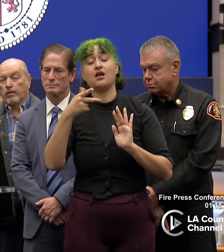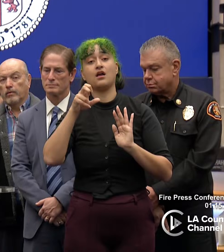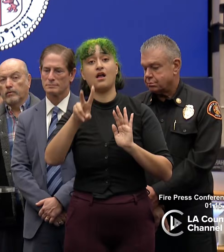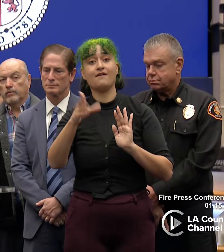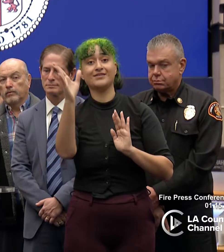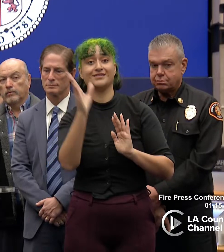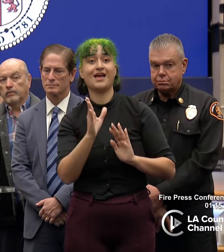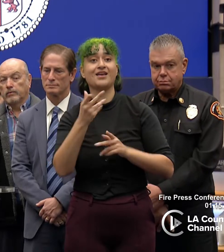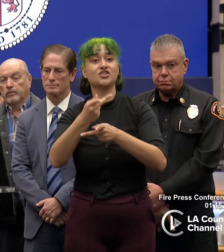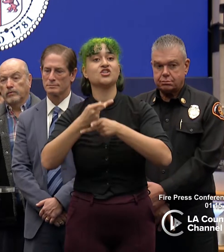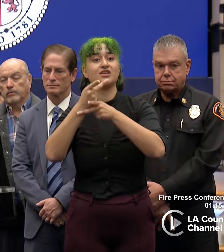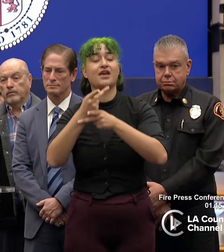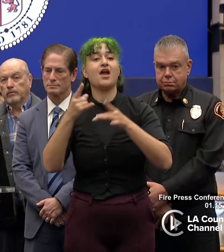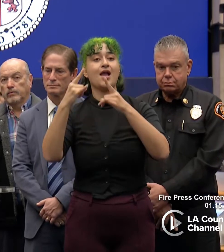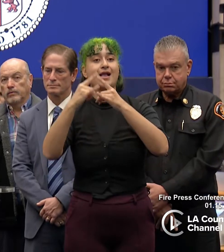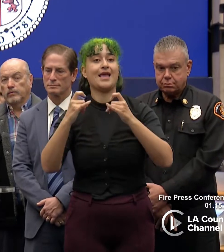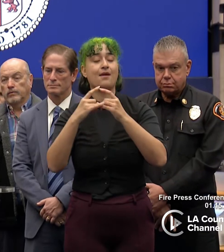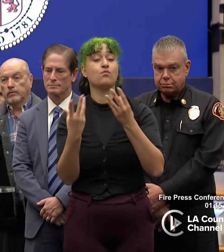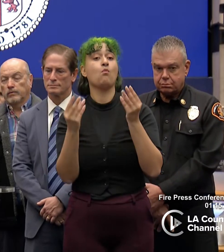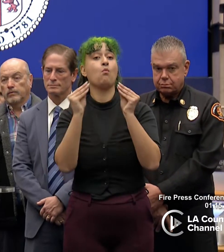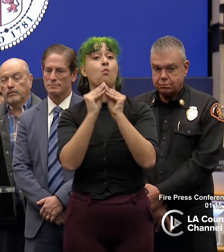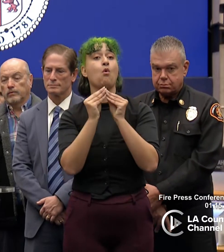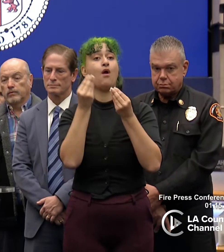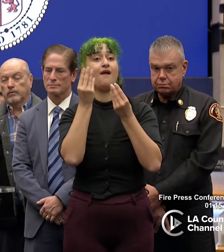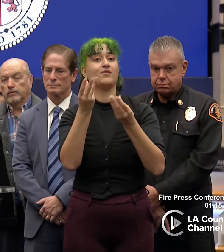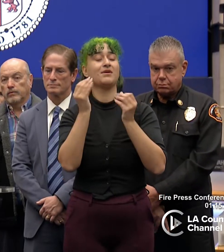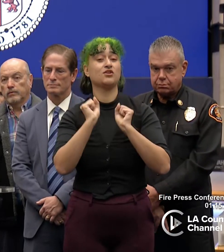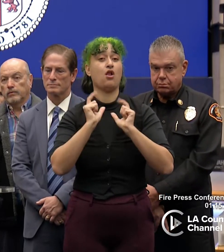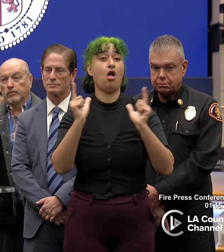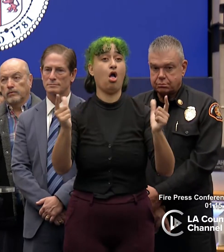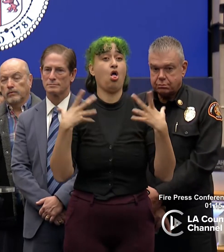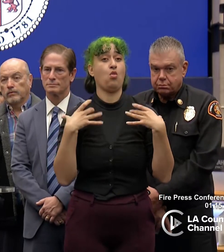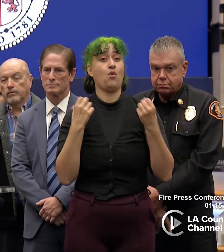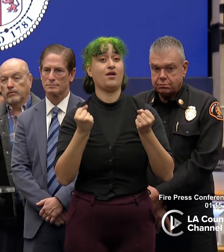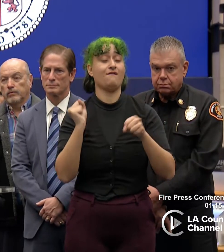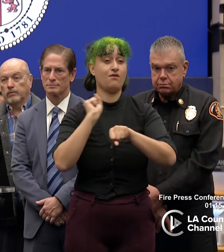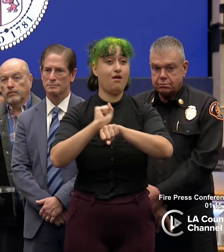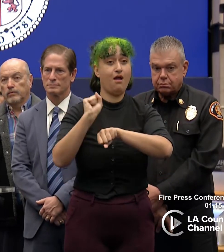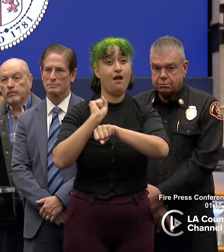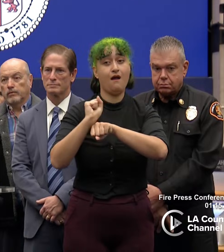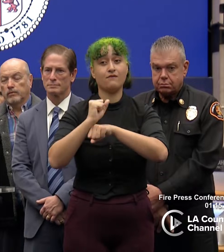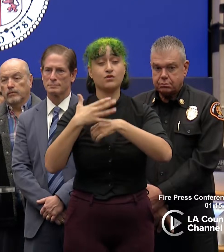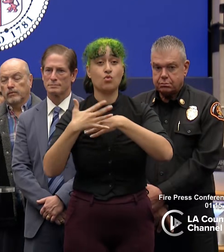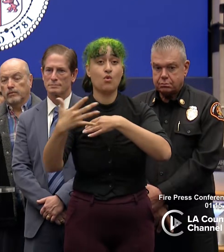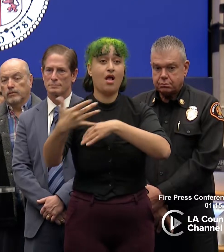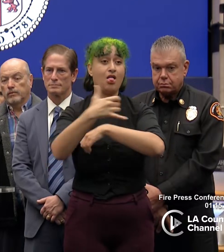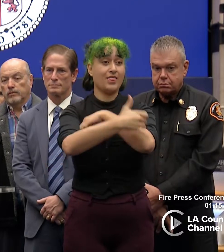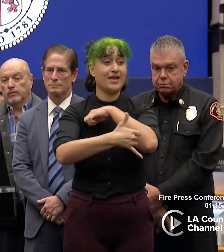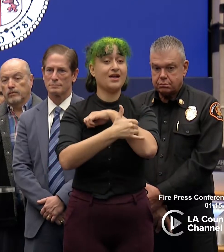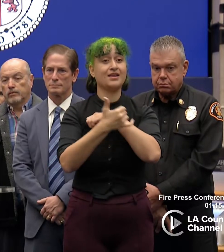parks.lacounty.gov/care camps. And there's more information on all recovery efforts throughout the county at